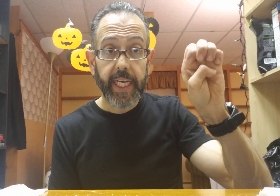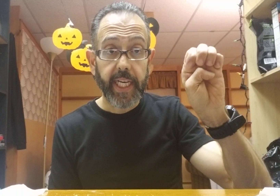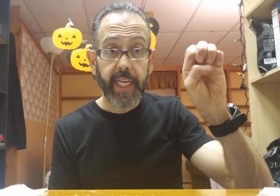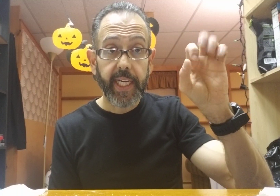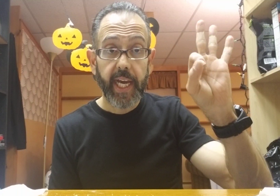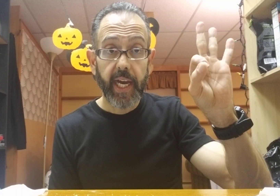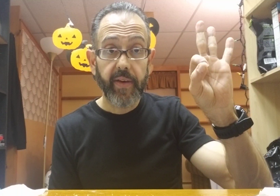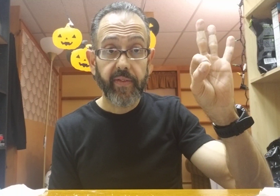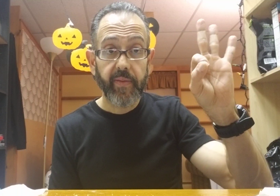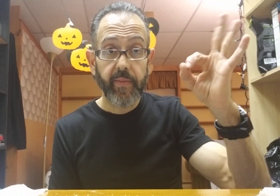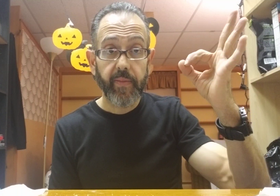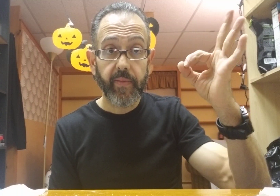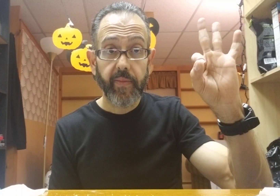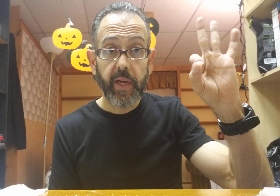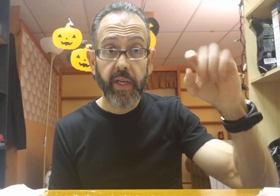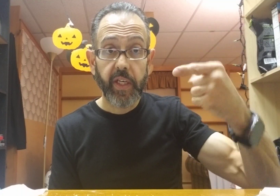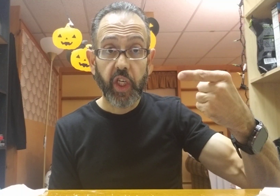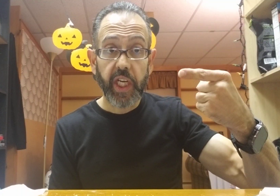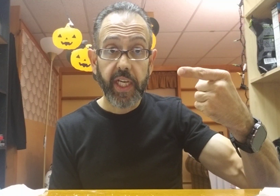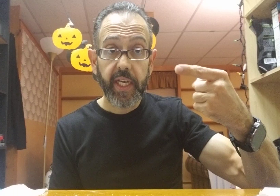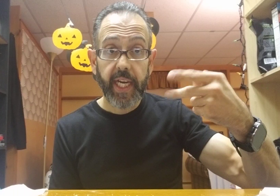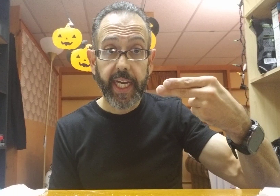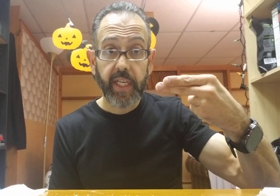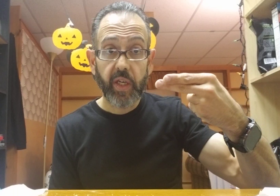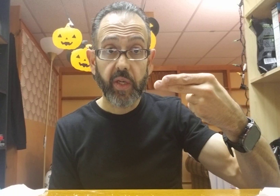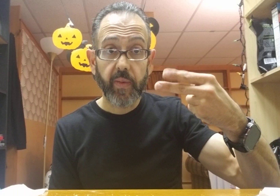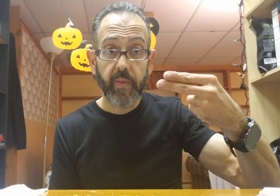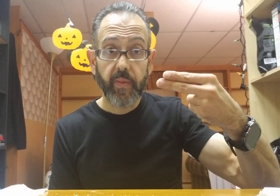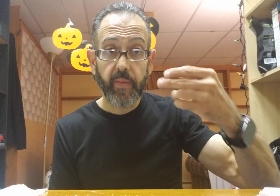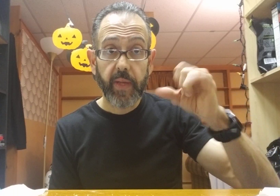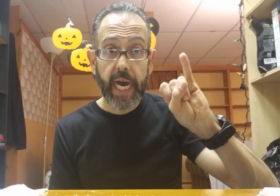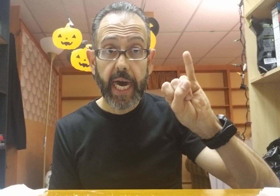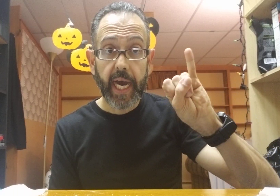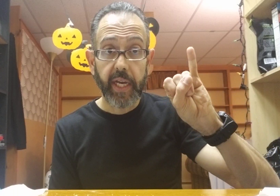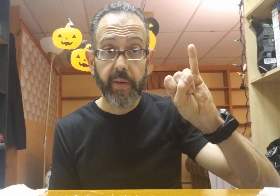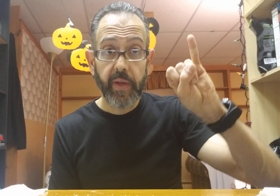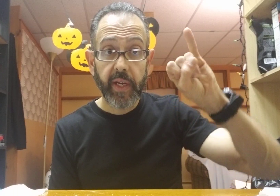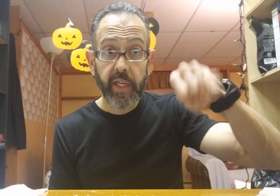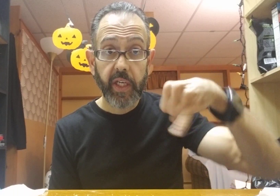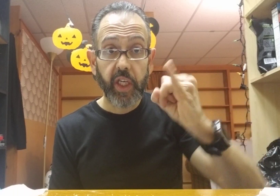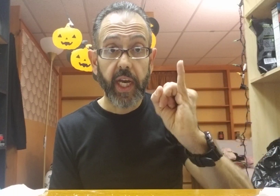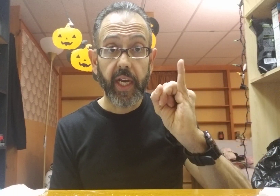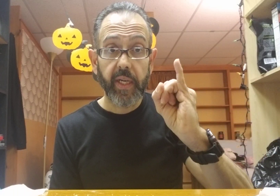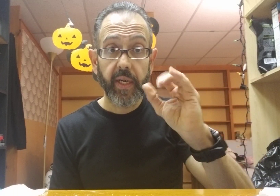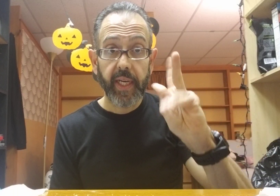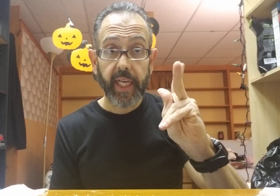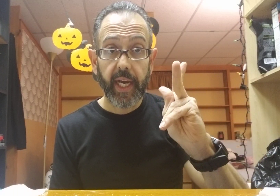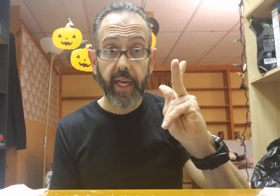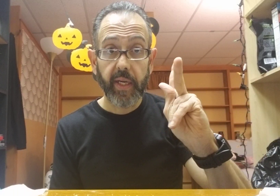E, F, G, H, I, J, K,